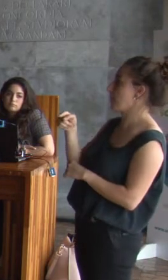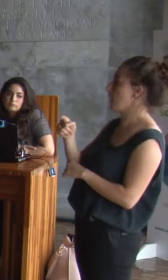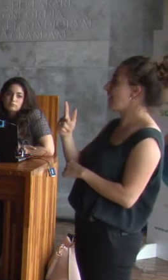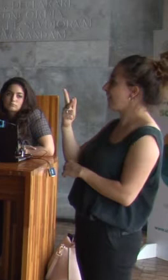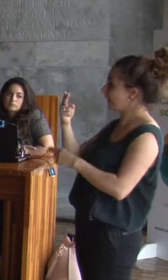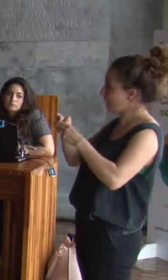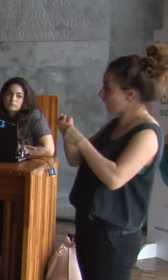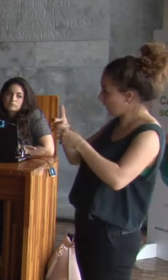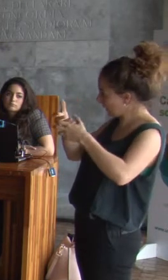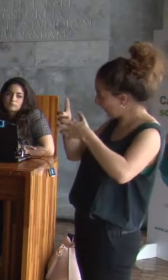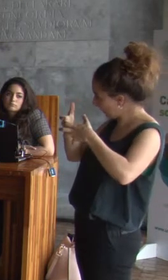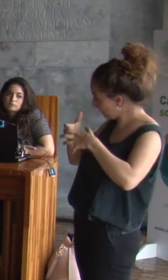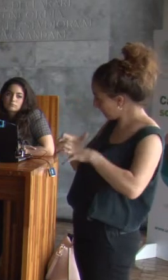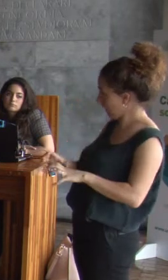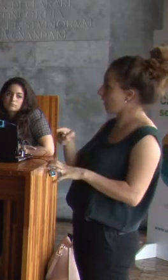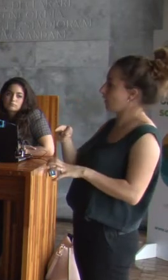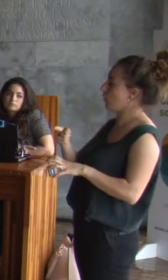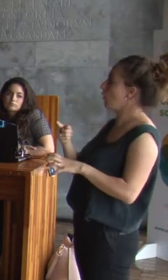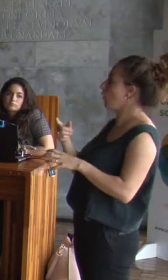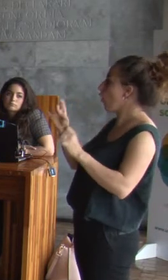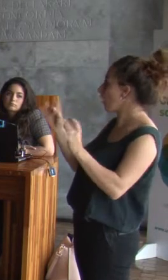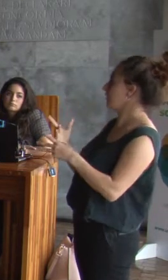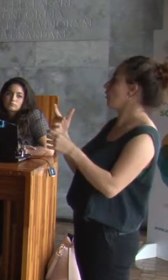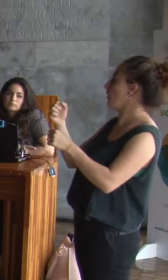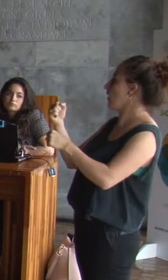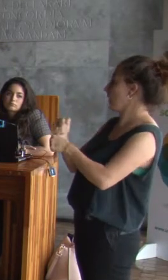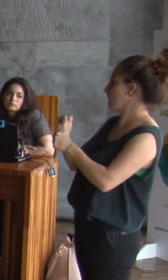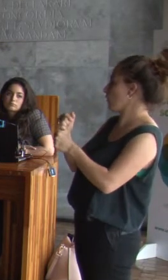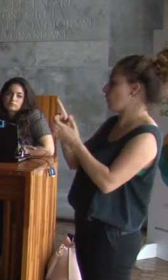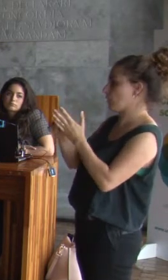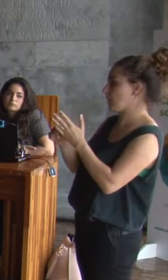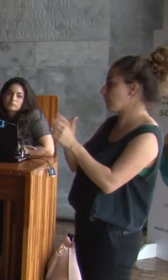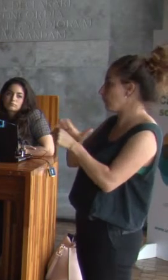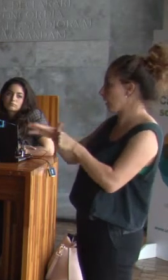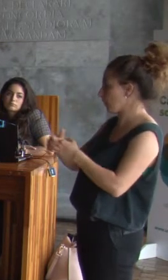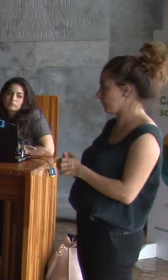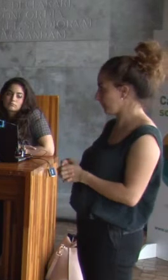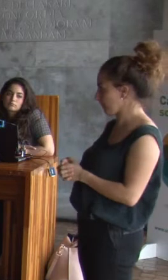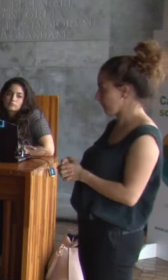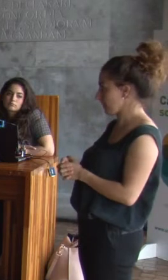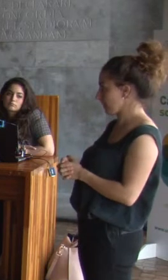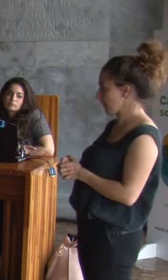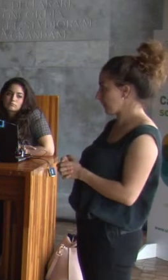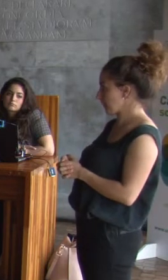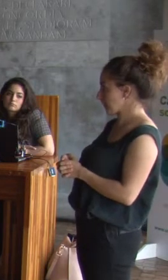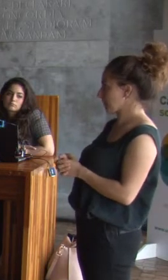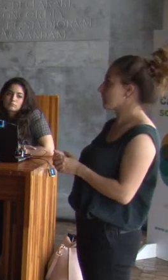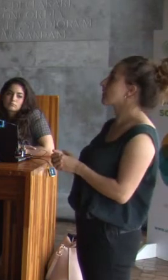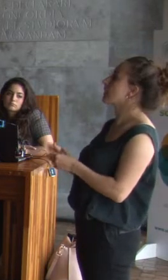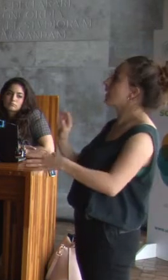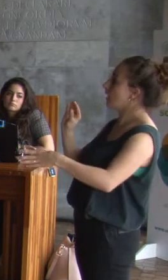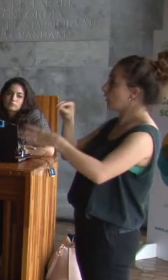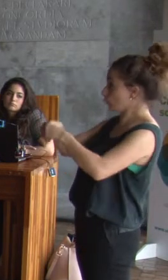less likely than men with disabilities to be fully employed. So we can see that inclusion is in fact a